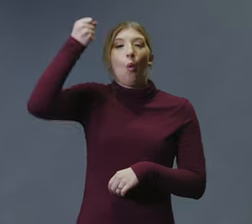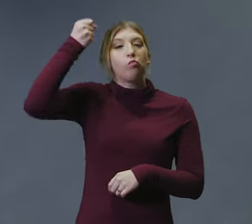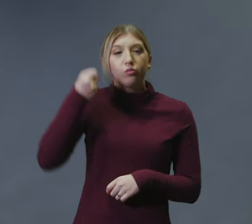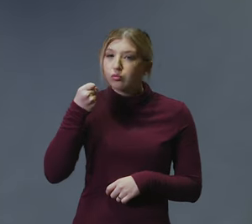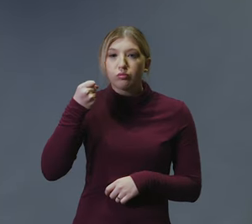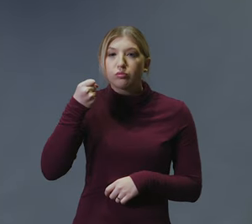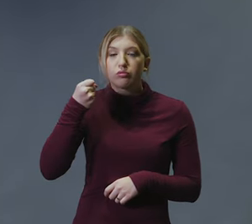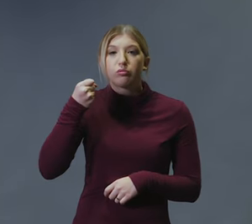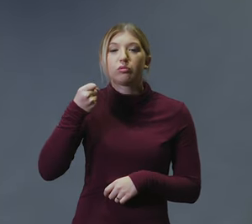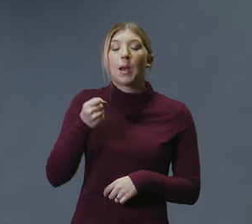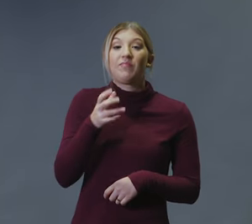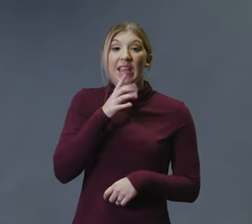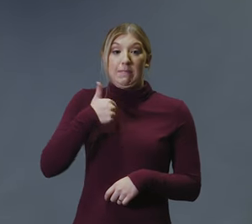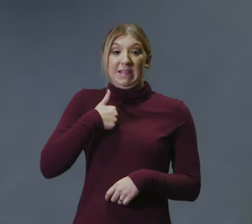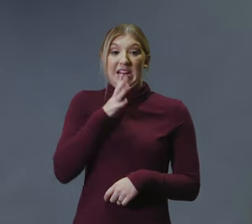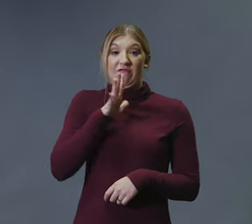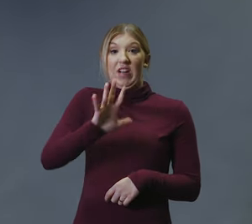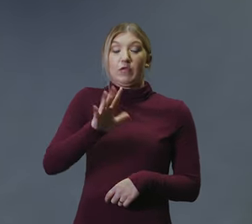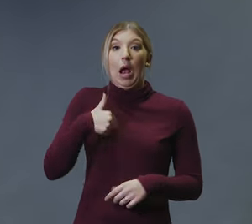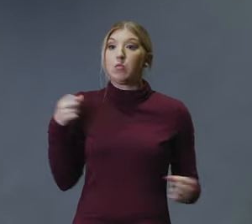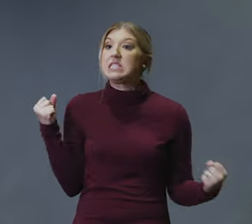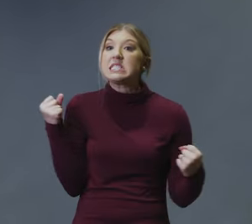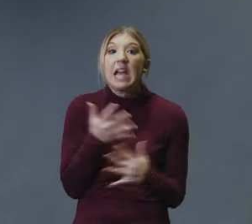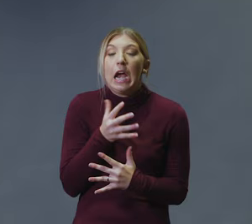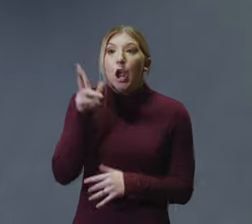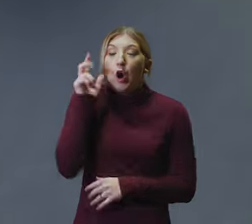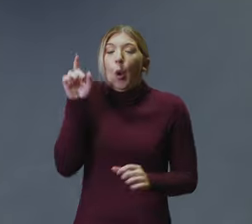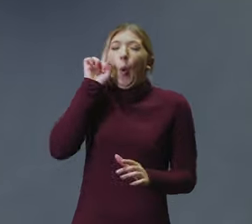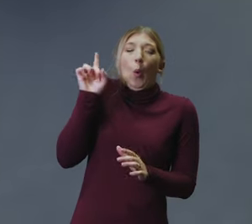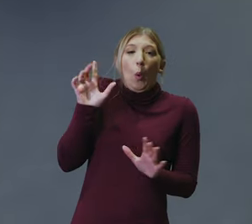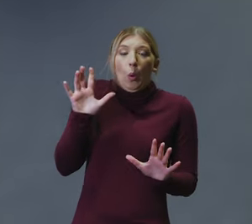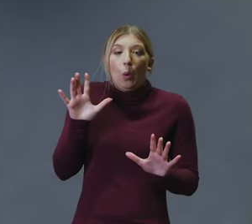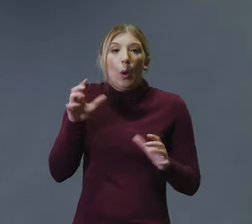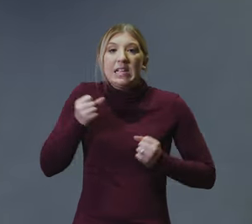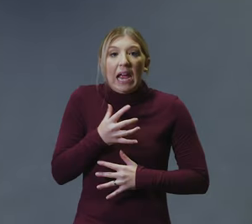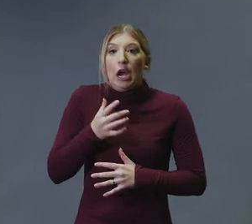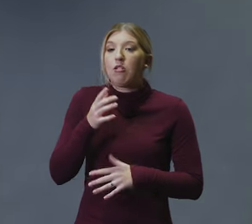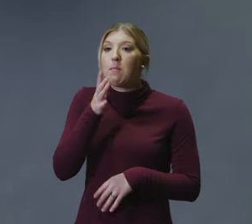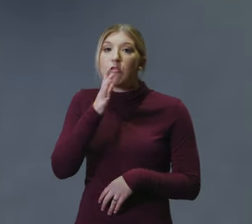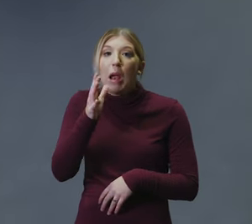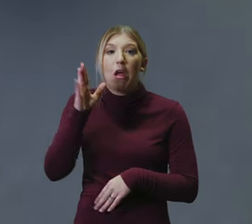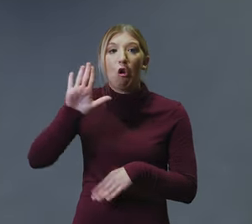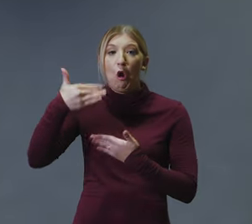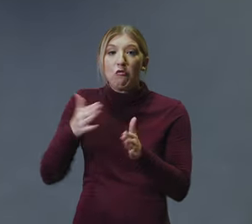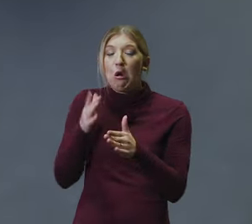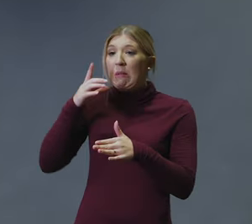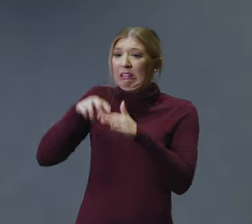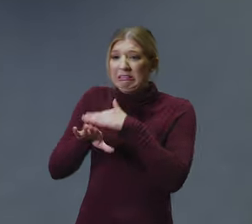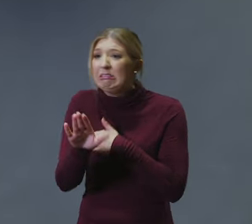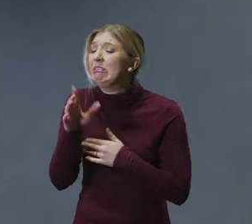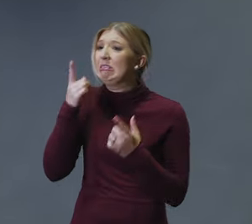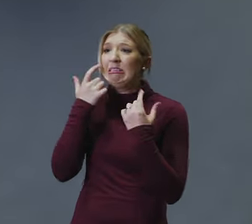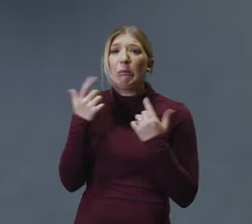and 5-year-old Derek would be scared out of his mind. I remember going to my grandmother in her room and crying and asking her what in the